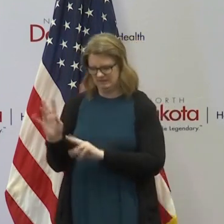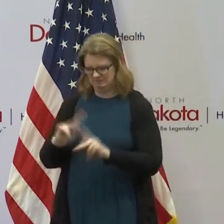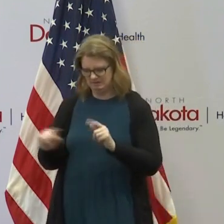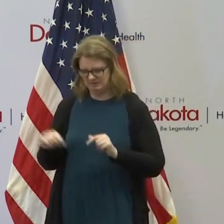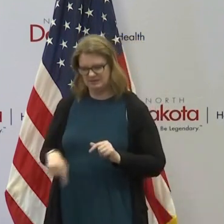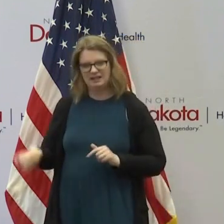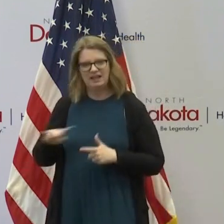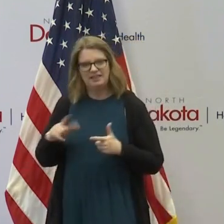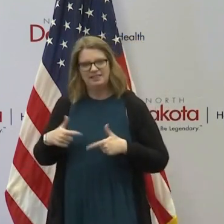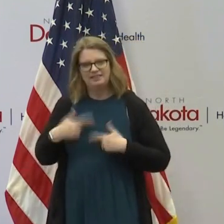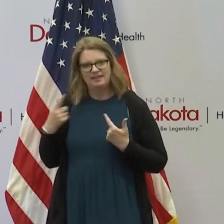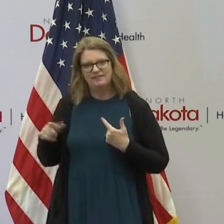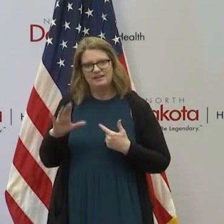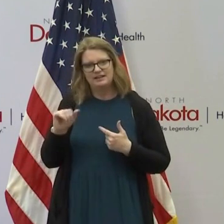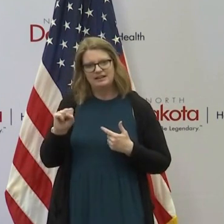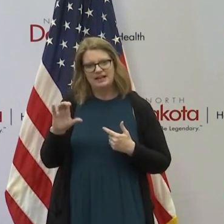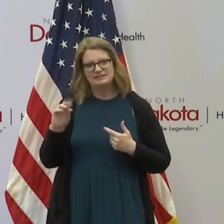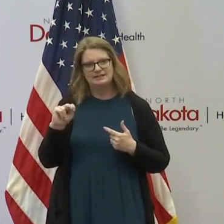and their access to testing?